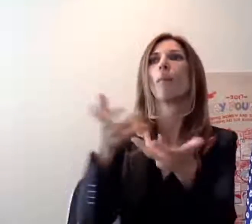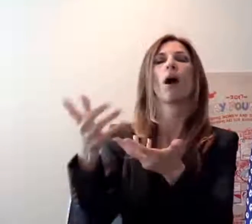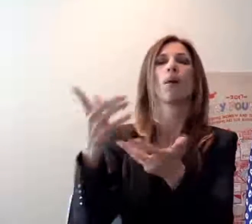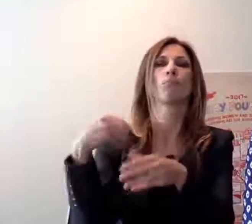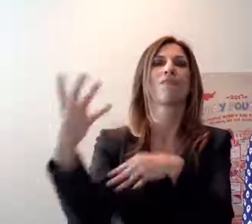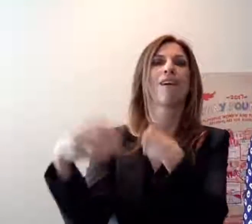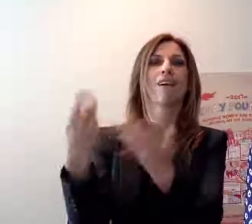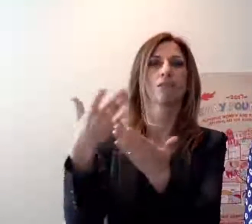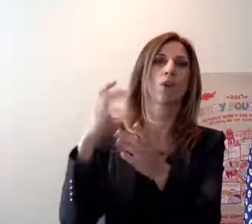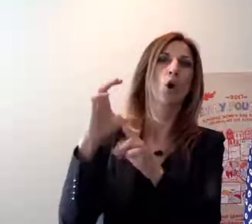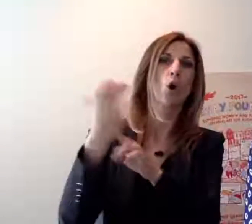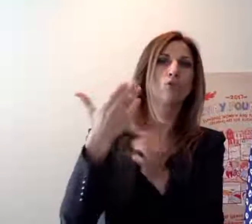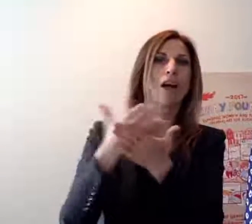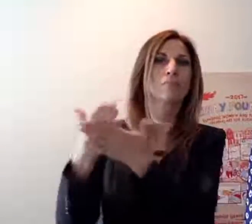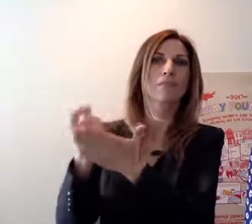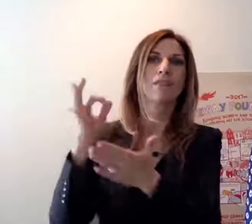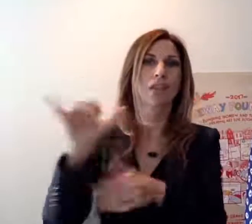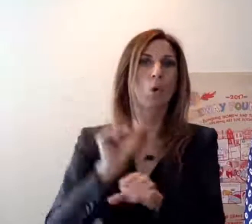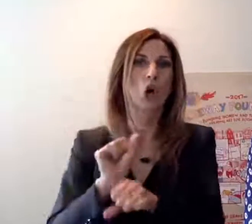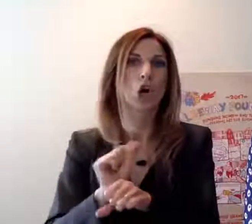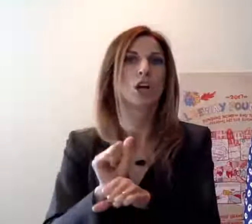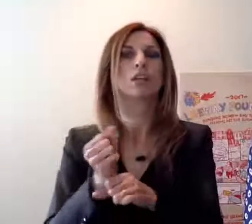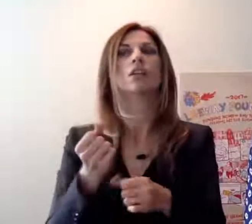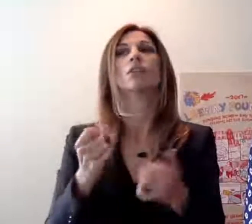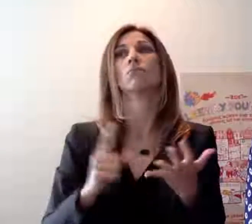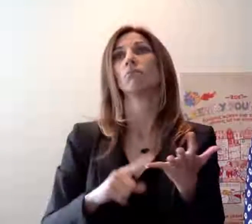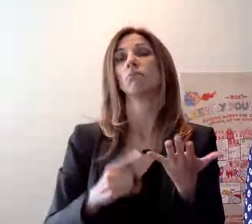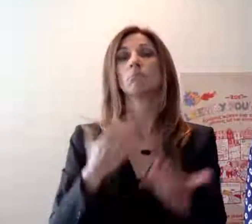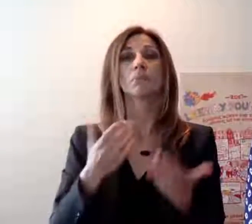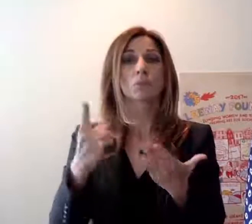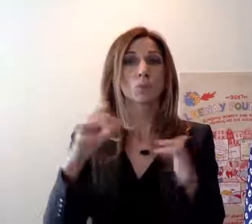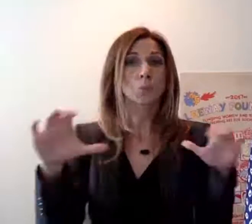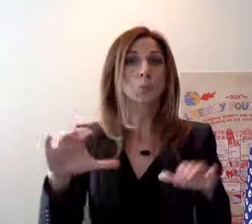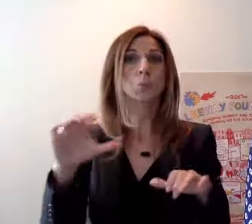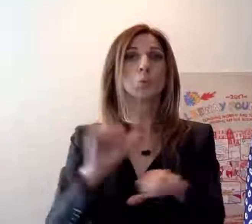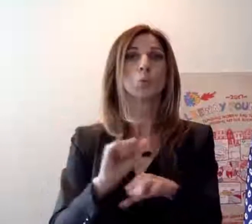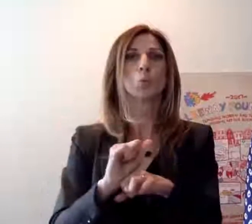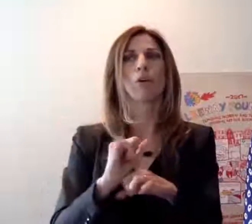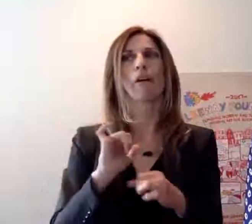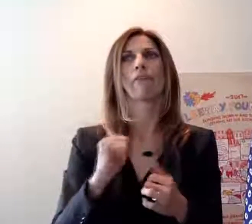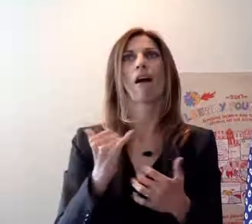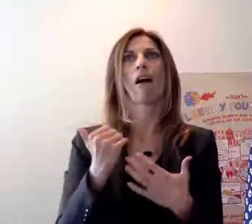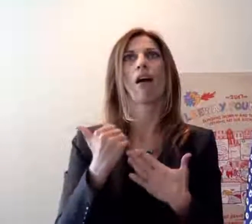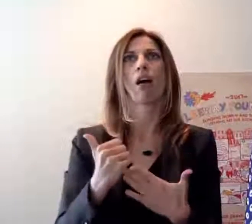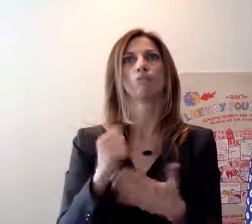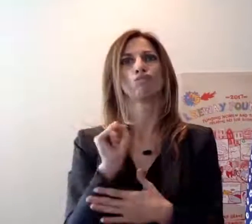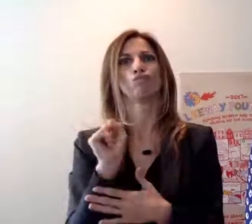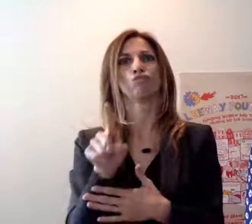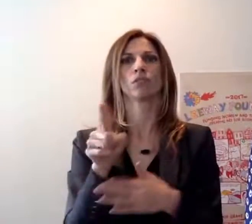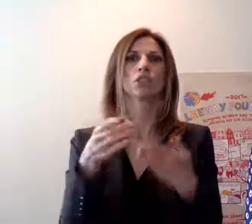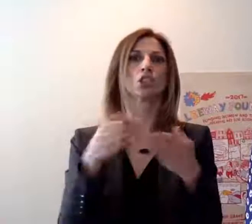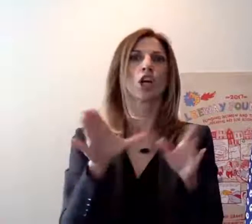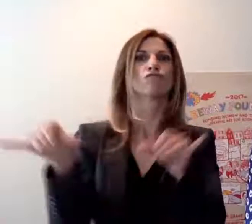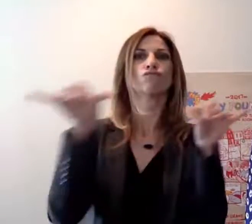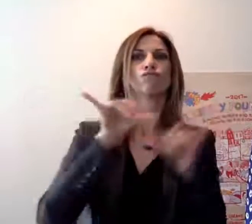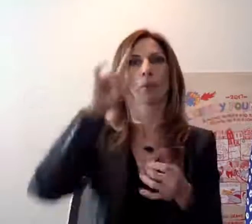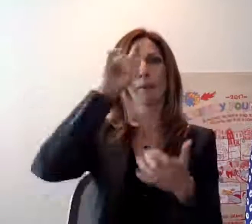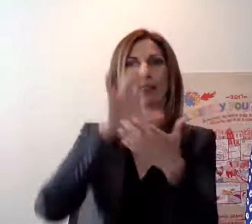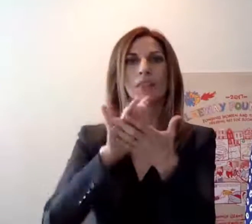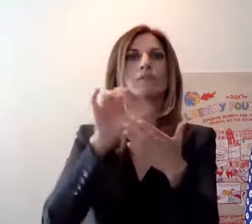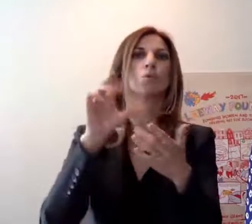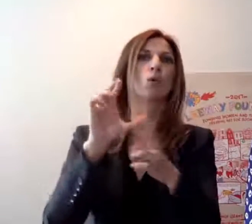elements of that work. You could be doing work that's somehow questioning mainstream belief or